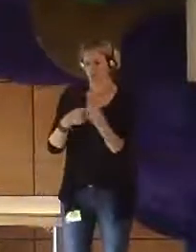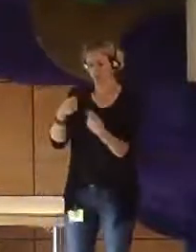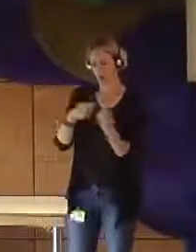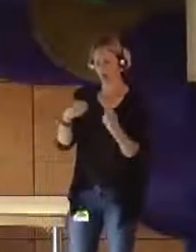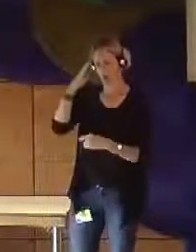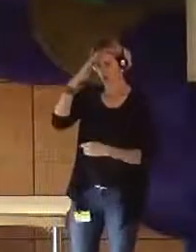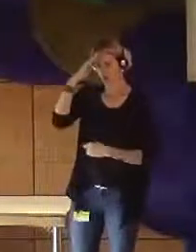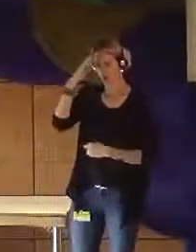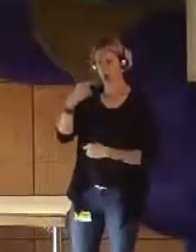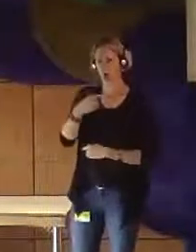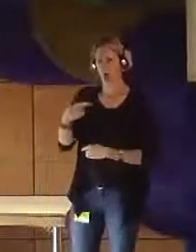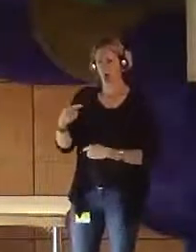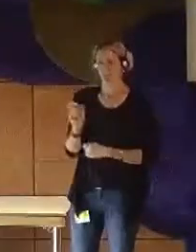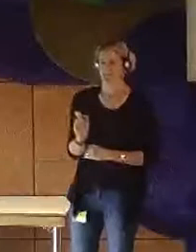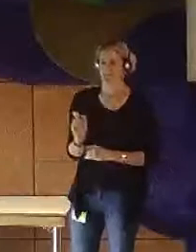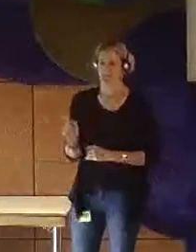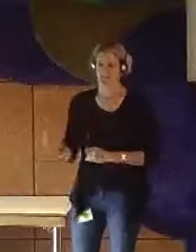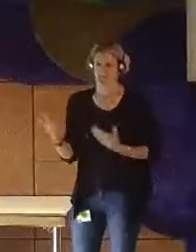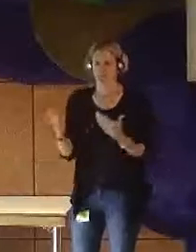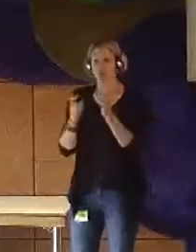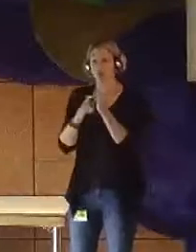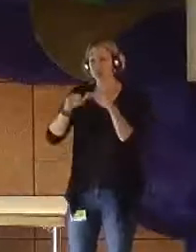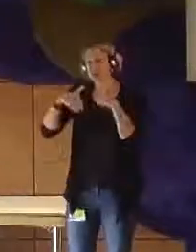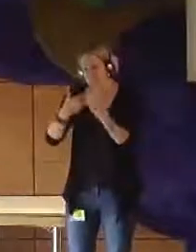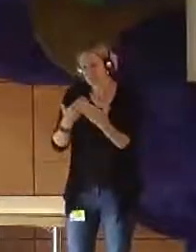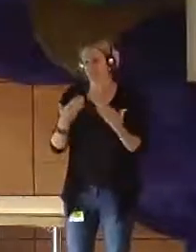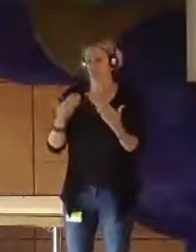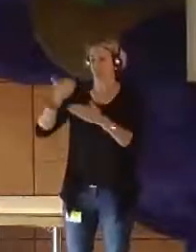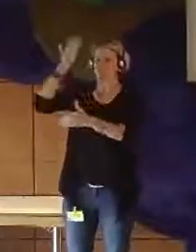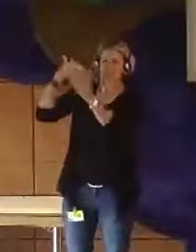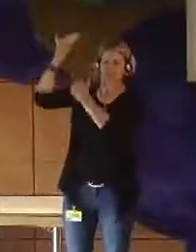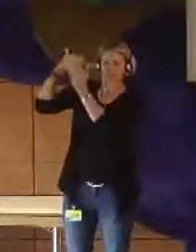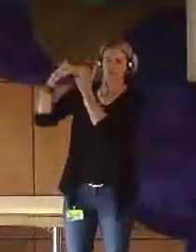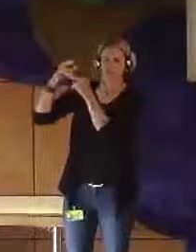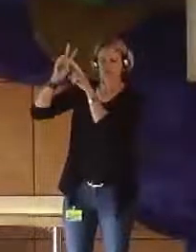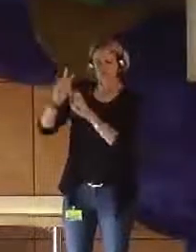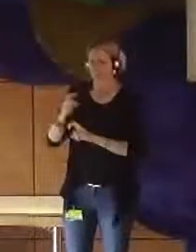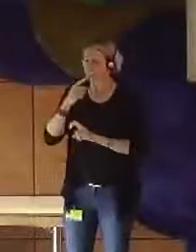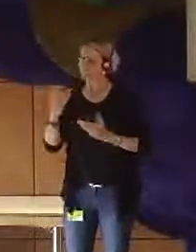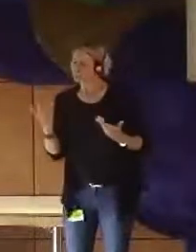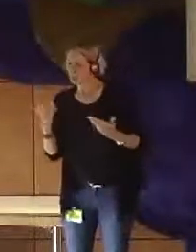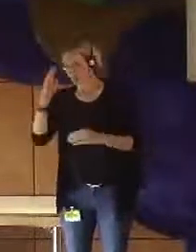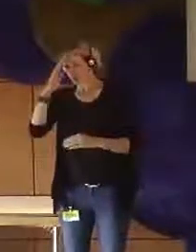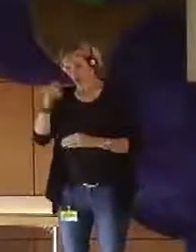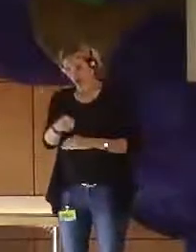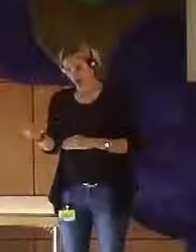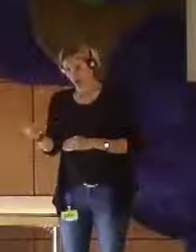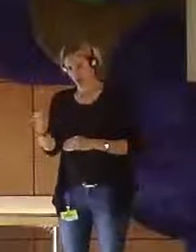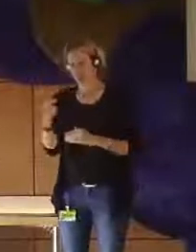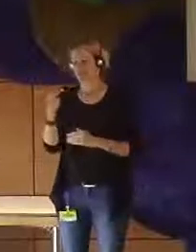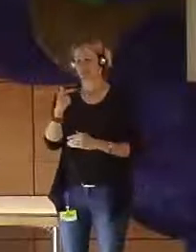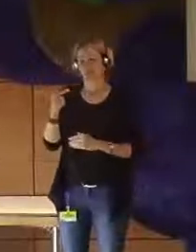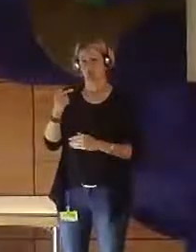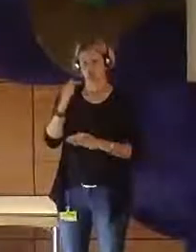historically, there's no evidence that it's certainly in boys that giving testosterone affects the subsequent fertility treatment. I'm not. So